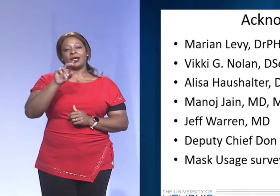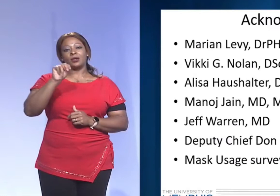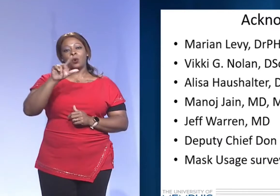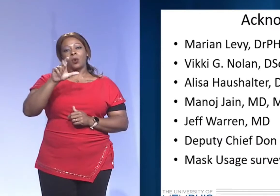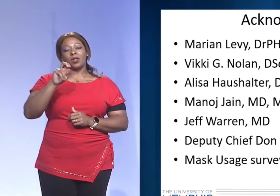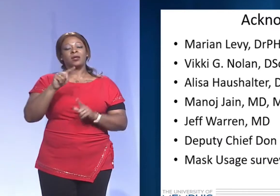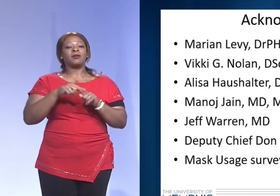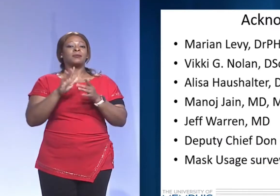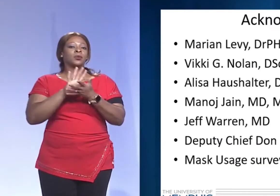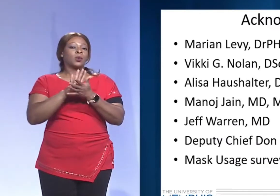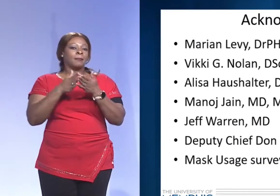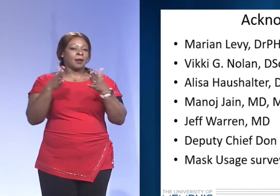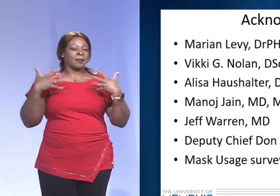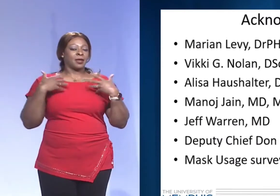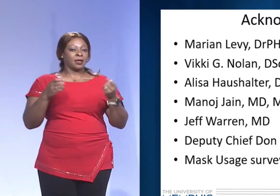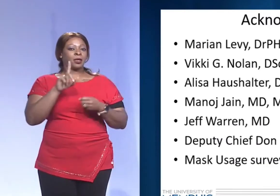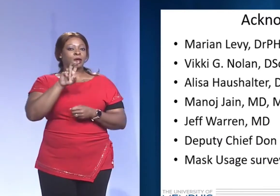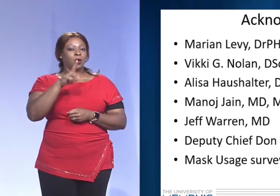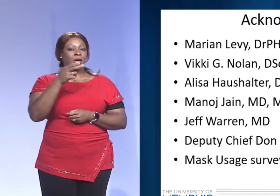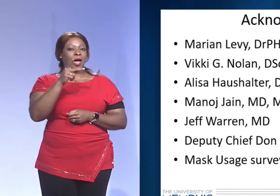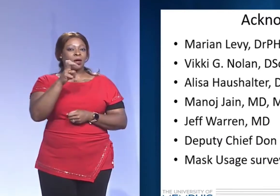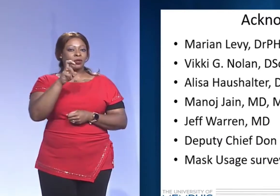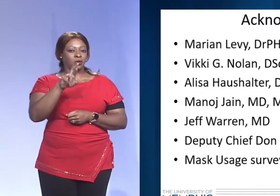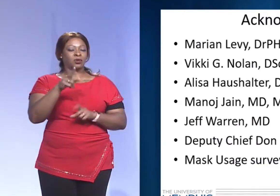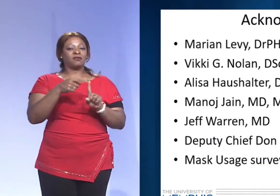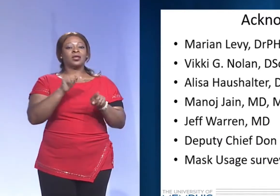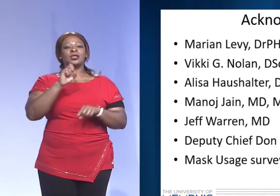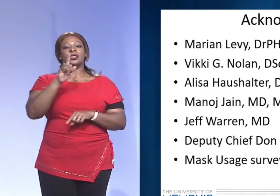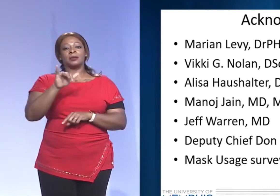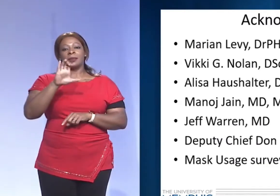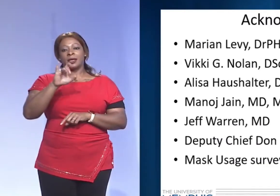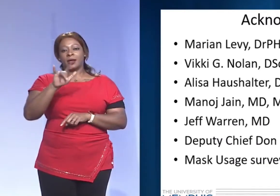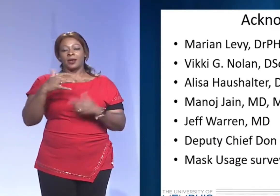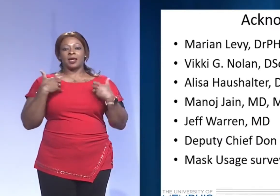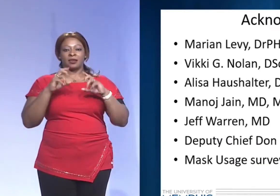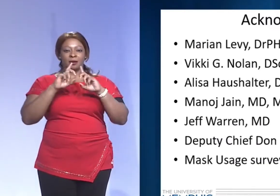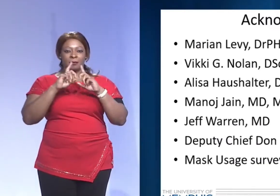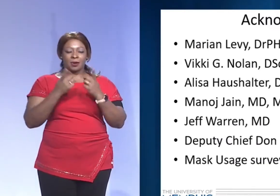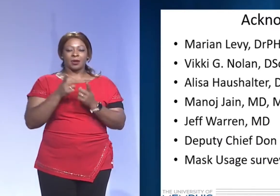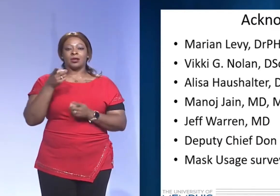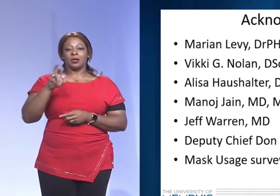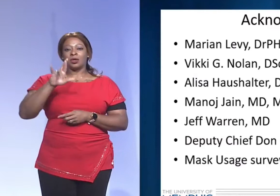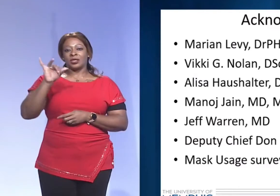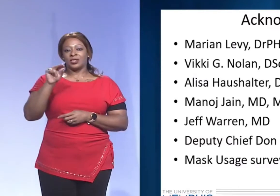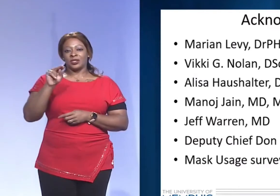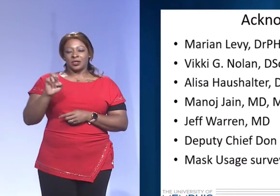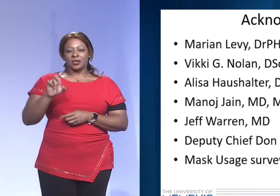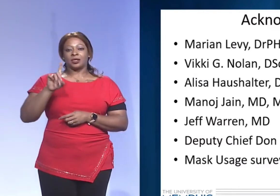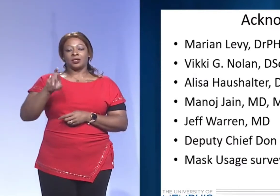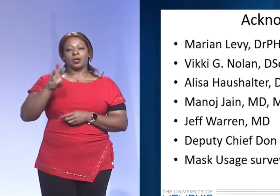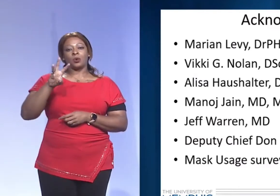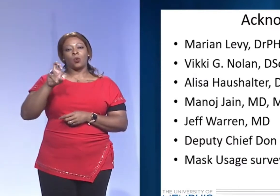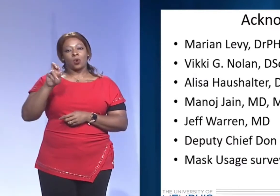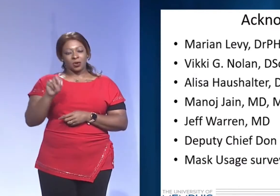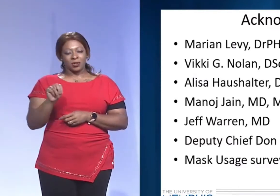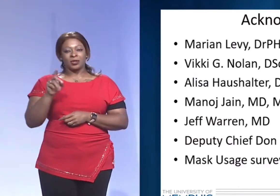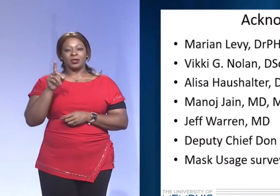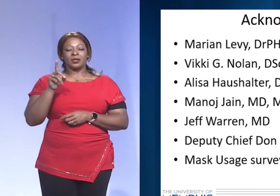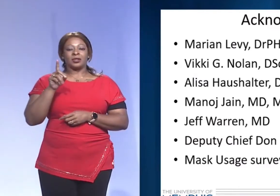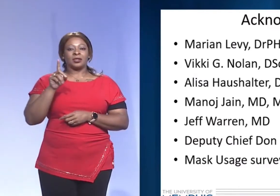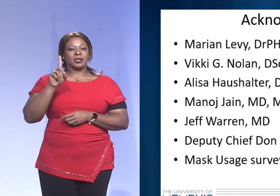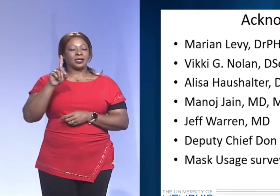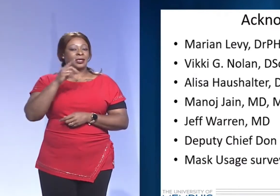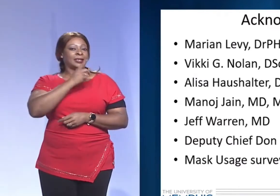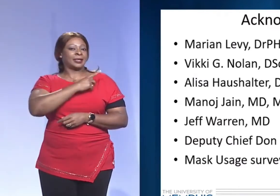of Public Health, Dr. Haushalter from the Shelby County Health Department, Dr. Jane, Dr. Warren,